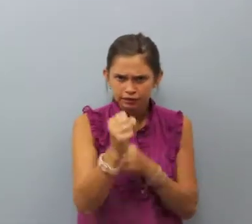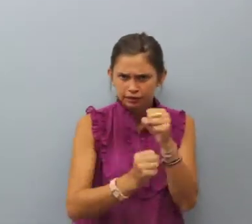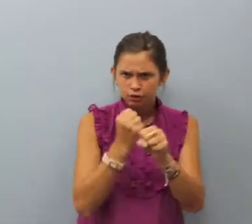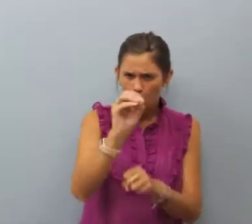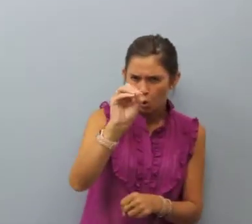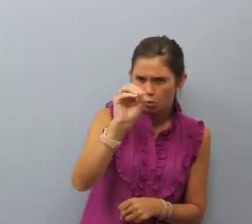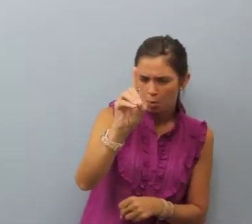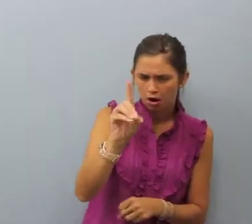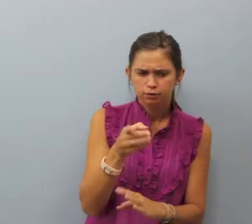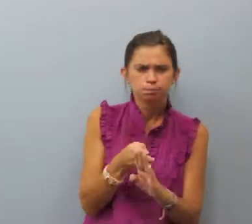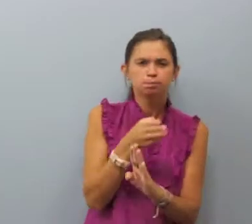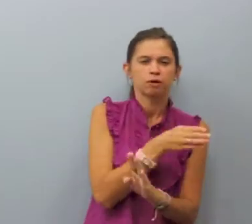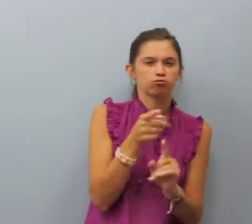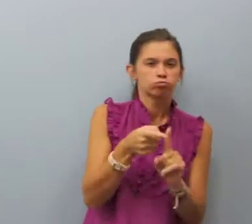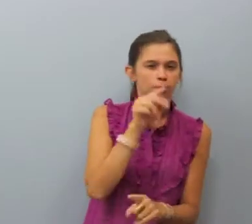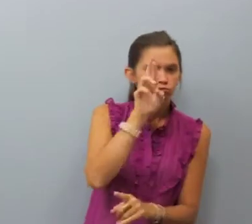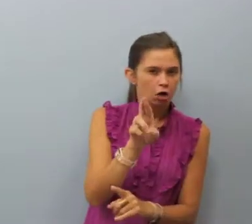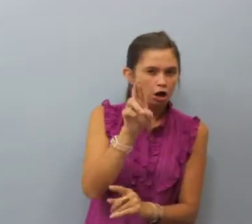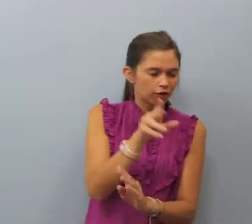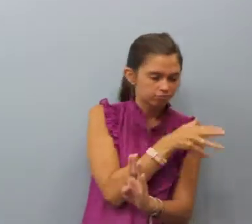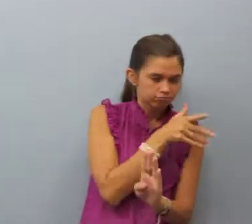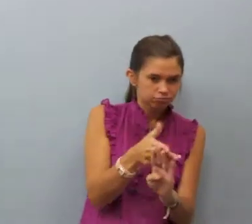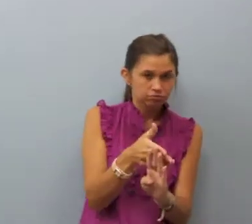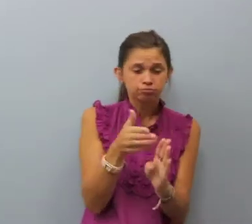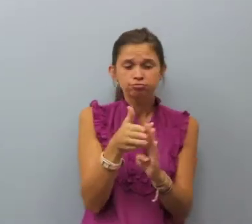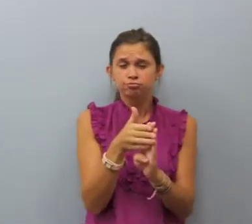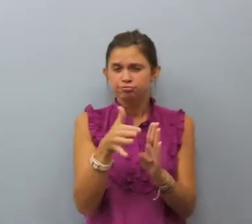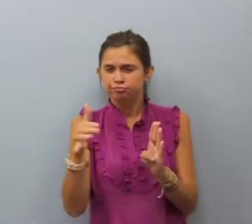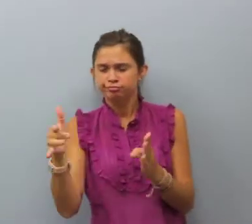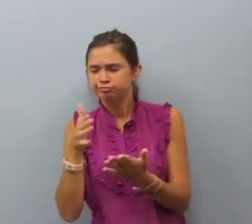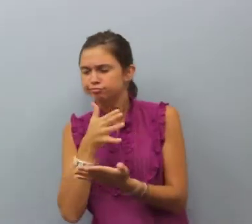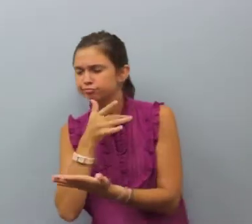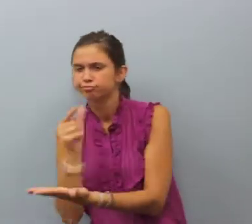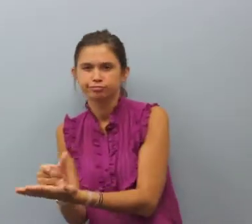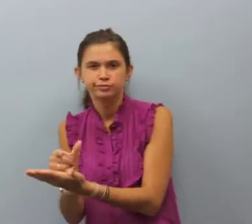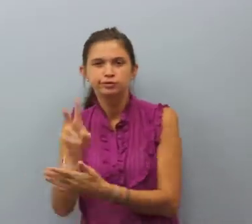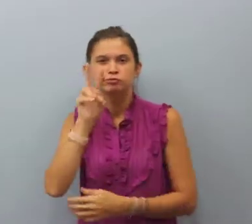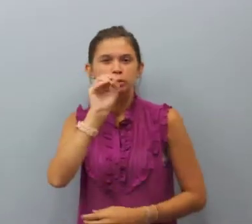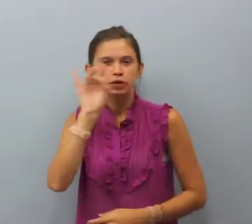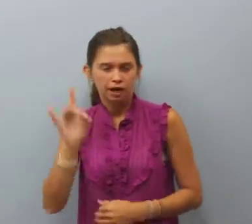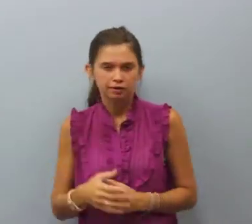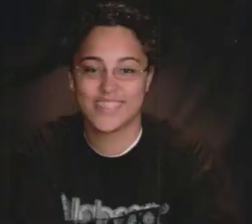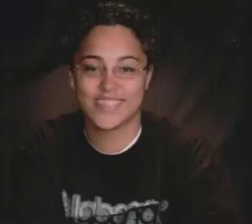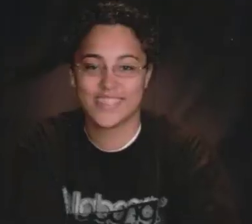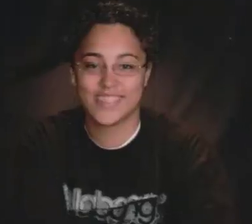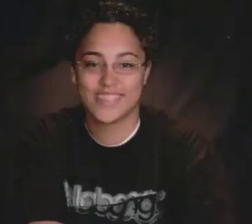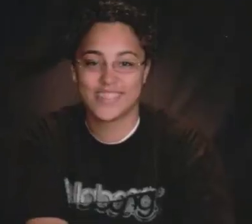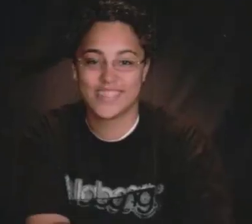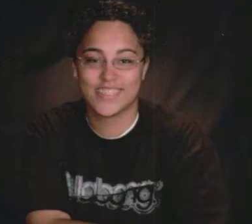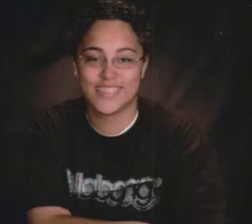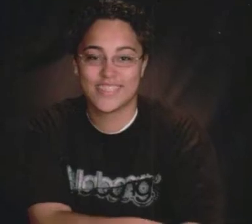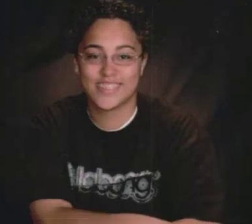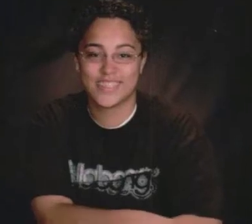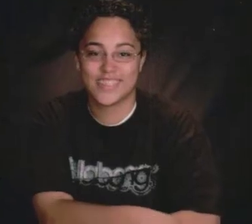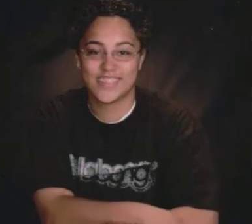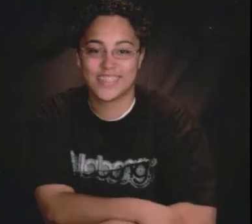Desiree started in 2001. She attended the Learning Center on the Randolph campus and then